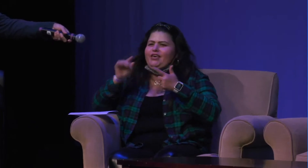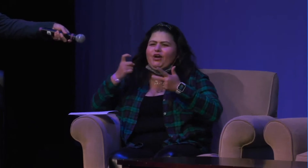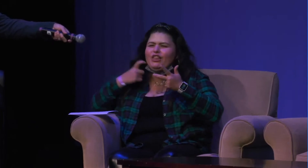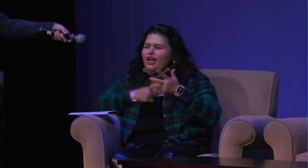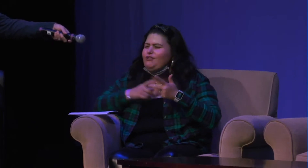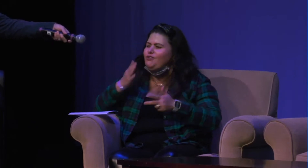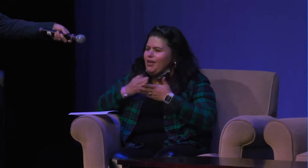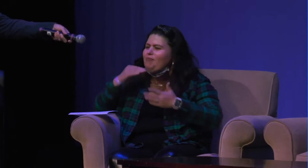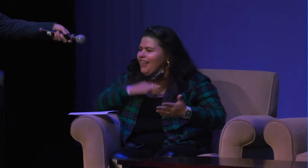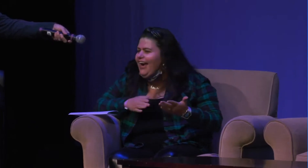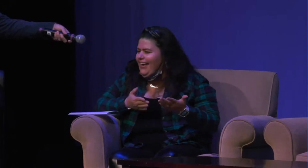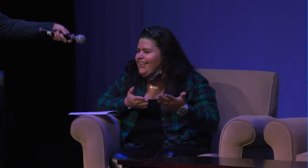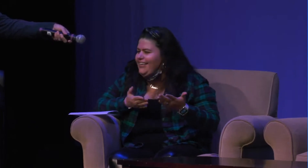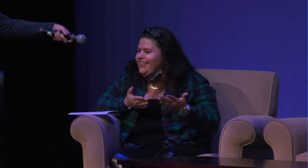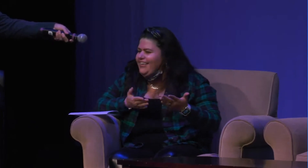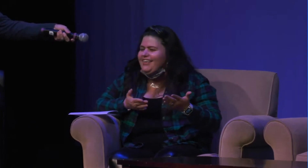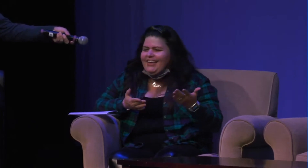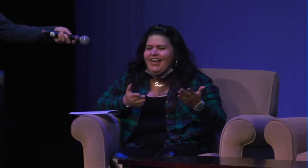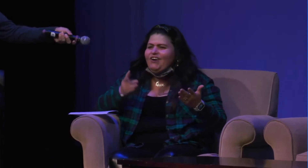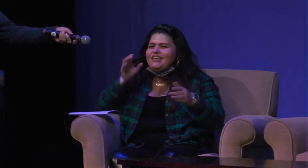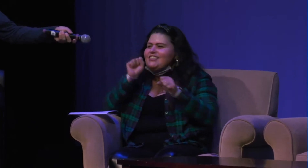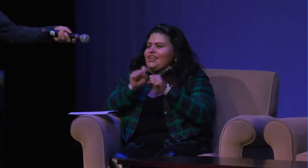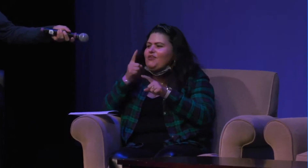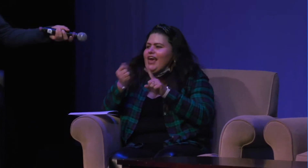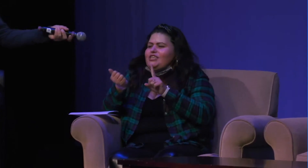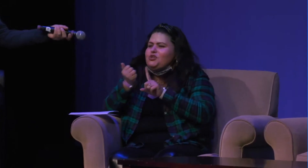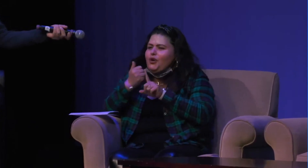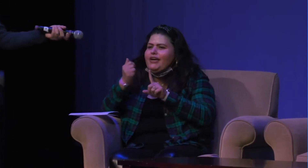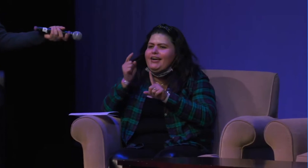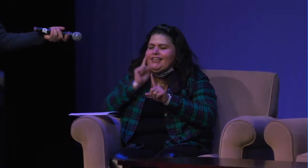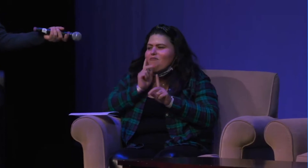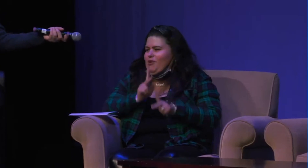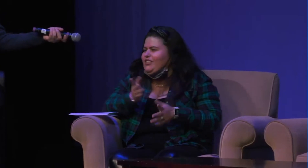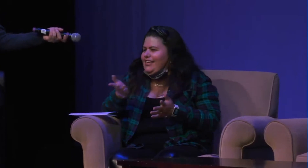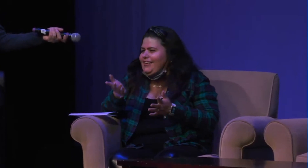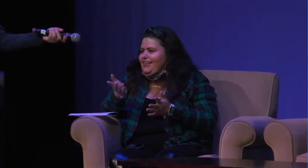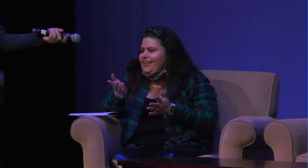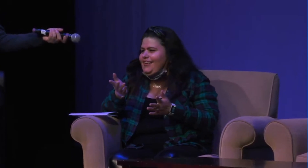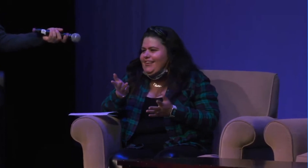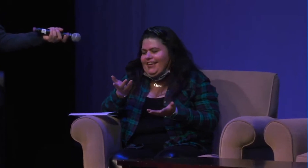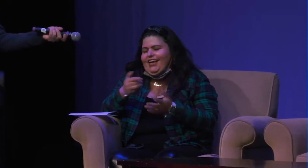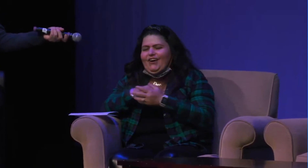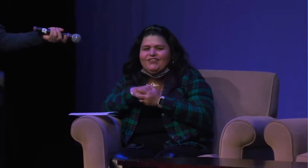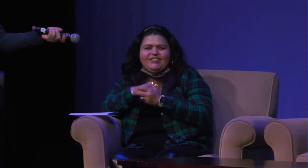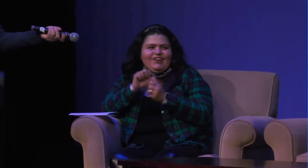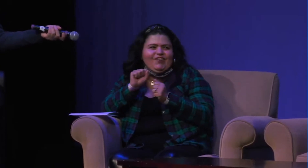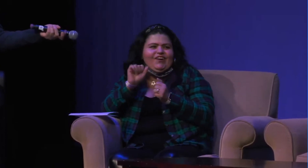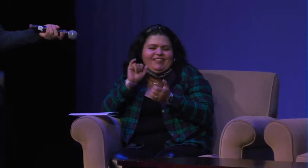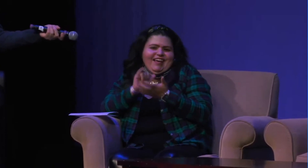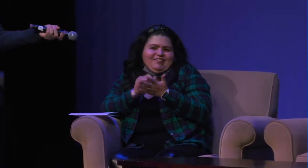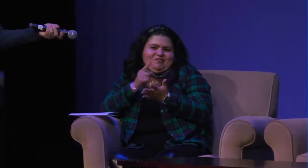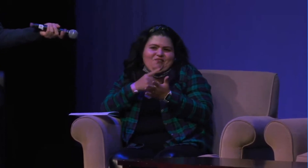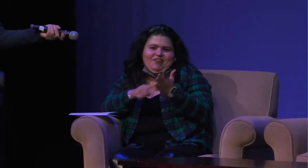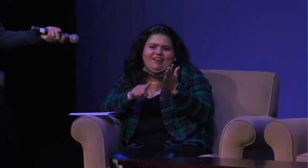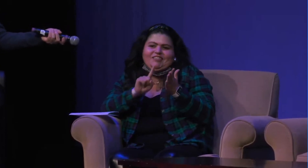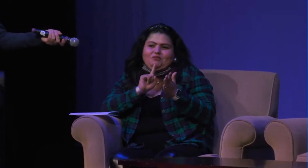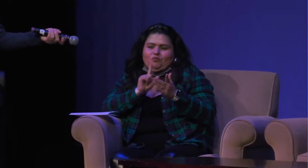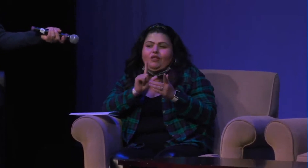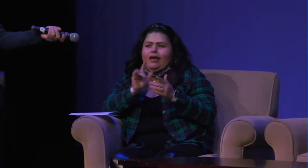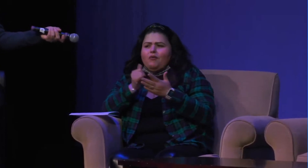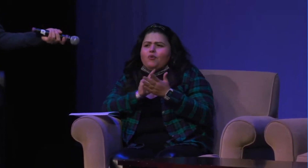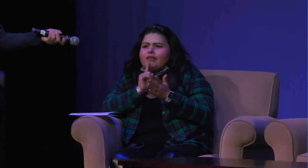cigarette and your cologne. So stop lying. You know, it's like you can't trick a deaf person. You know, so that's